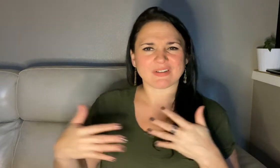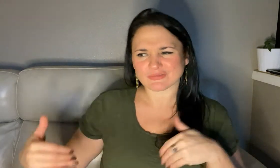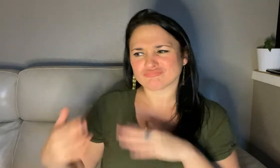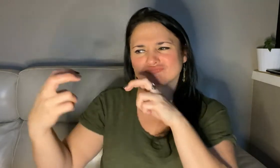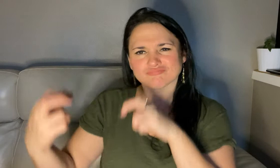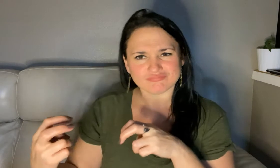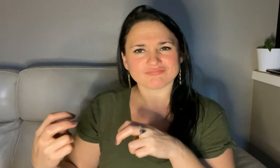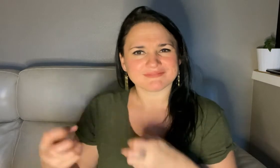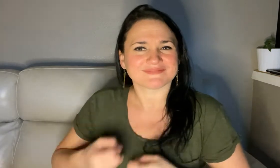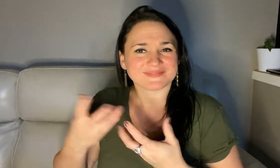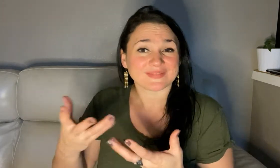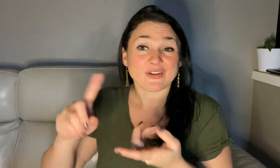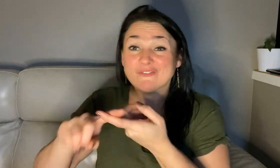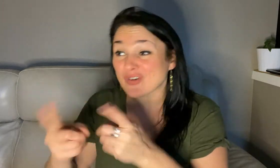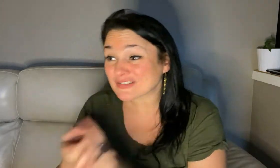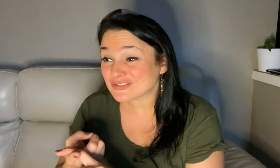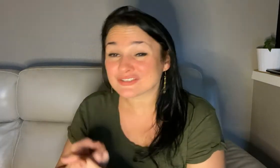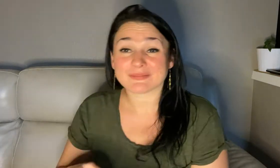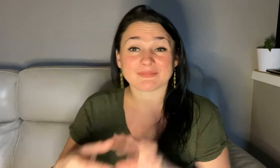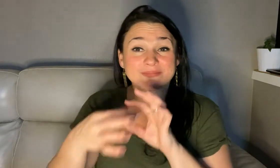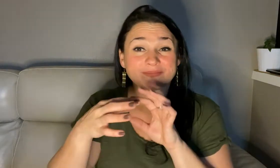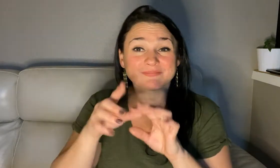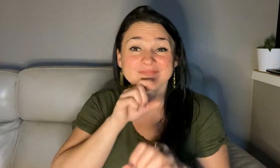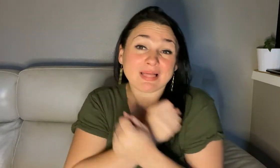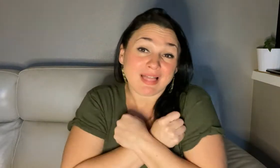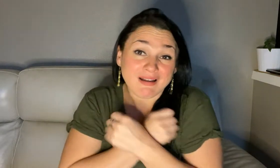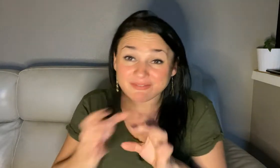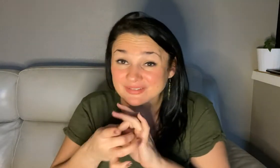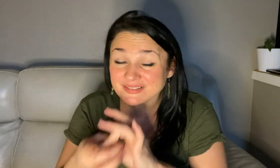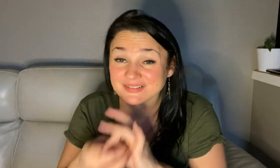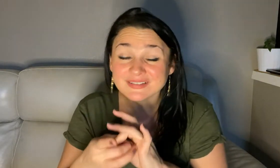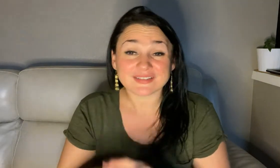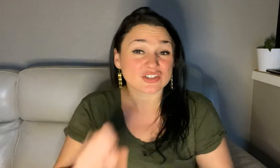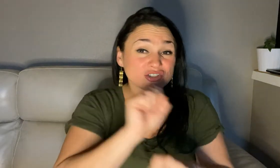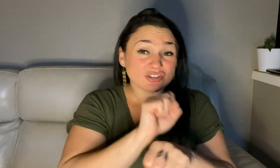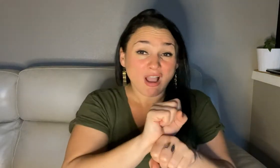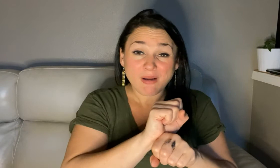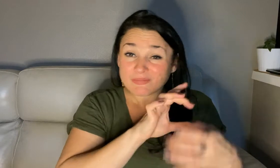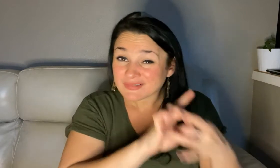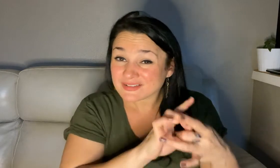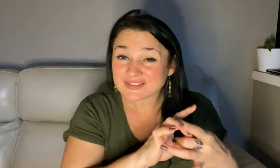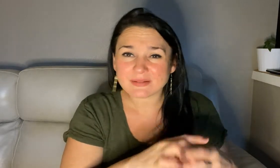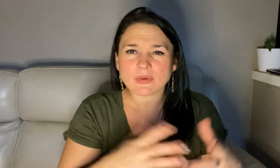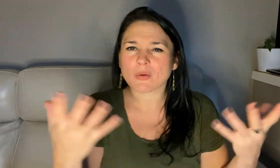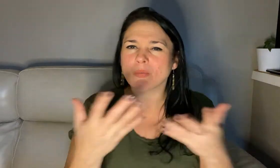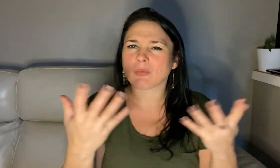Relationships, you know, don't be afraid to have that sit down conversation. It could be friends. It could be a love relationship or a